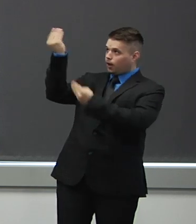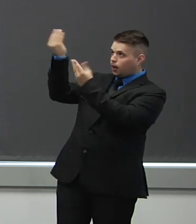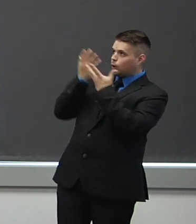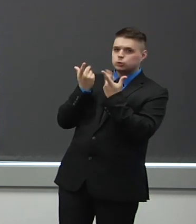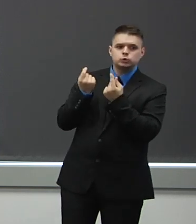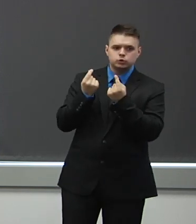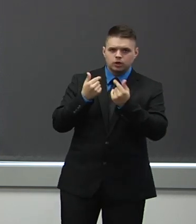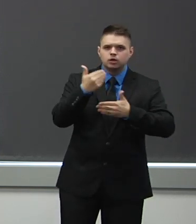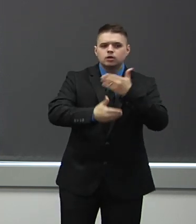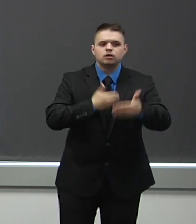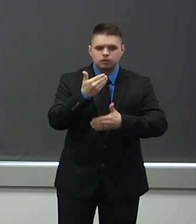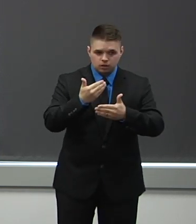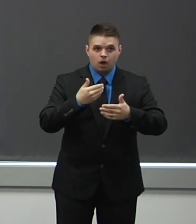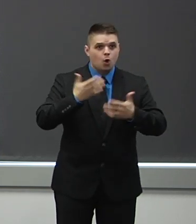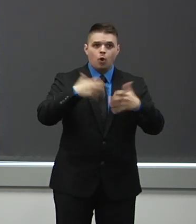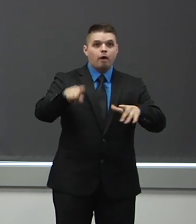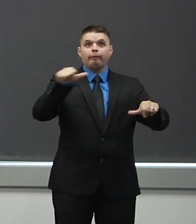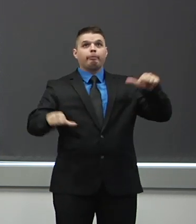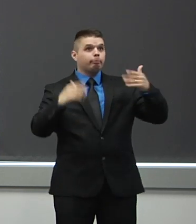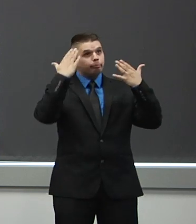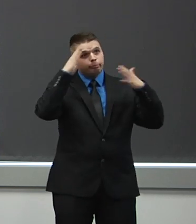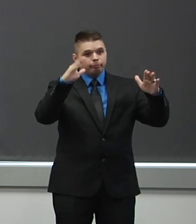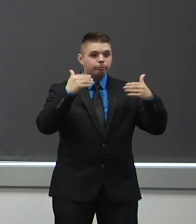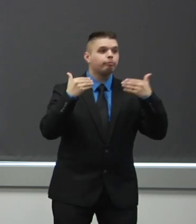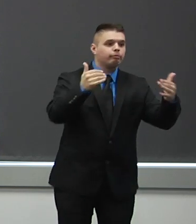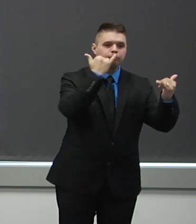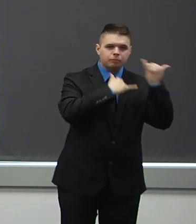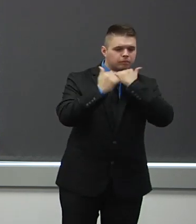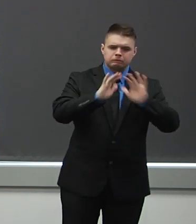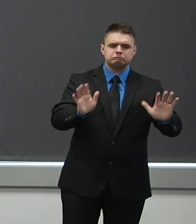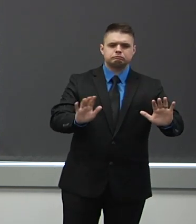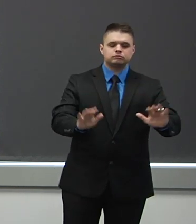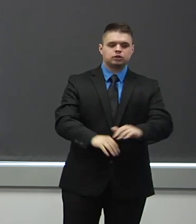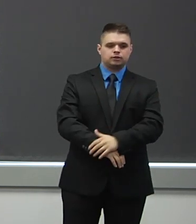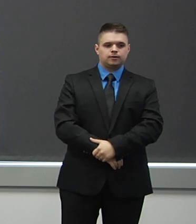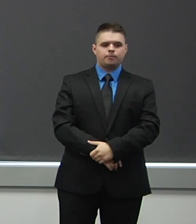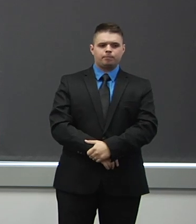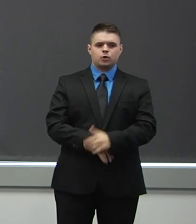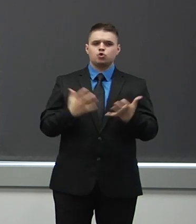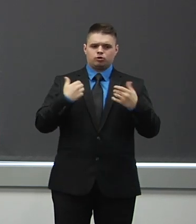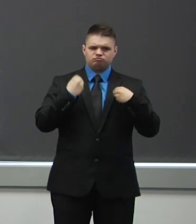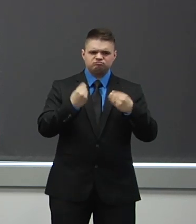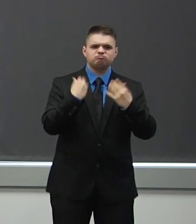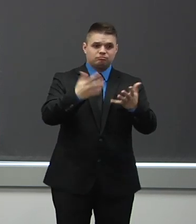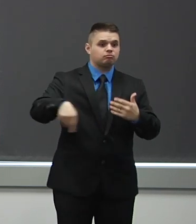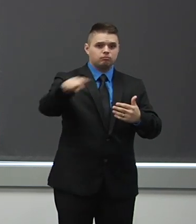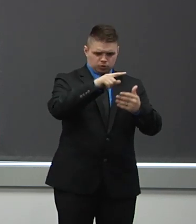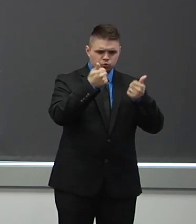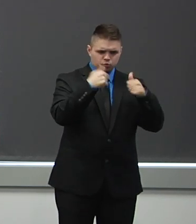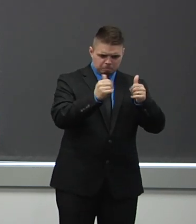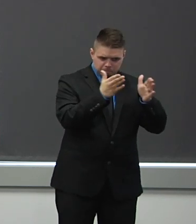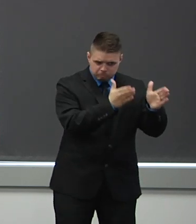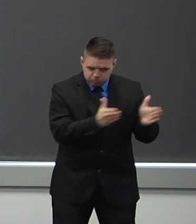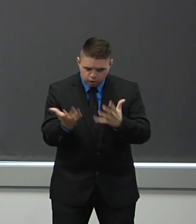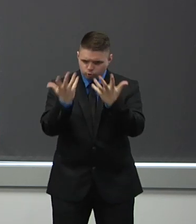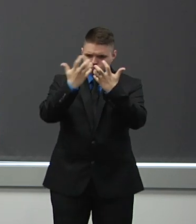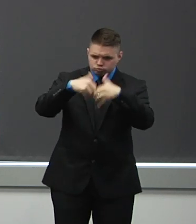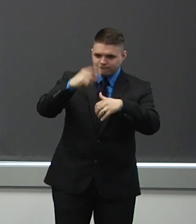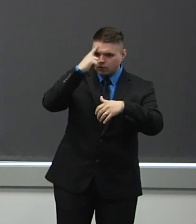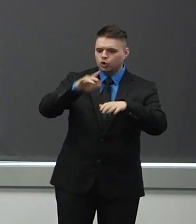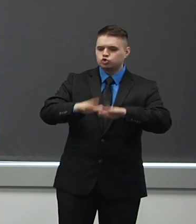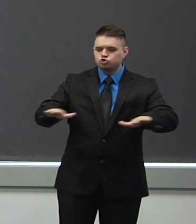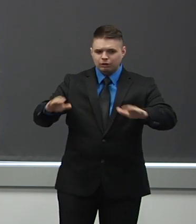times. We want to give you the ability to make plans for your children's education and for everyone's health